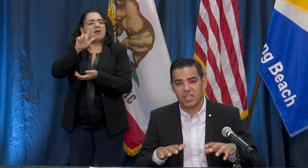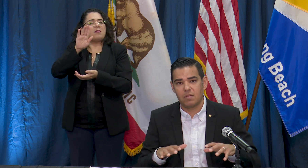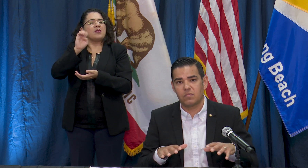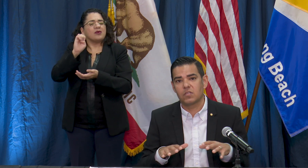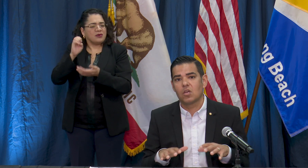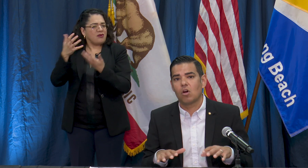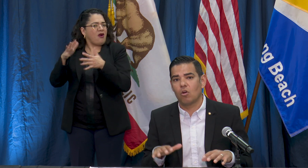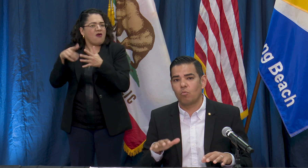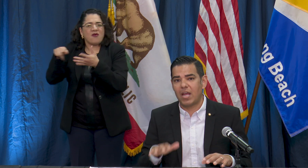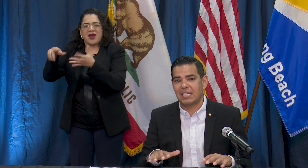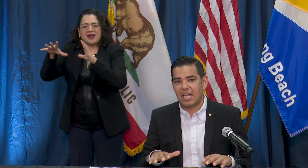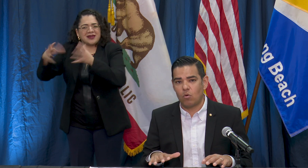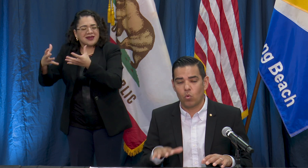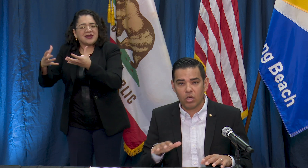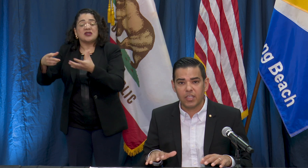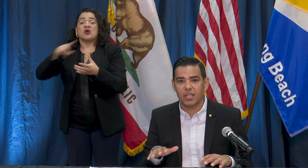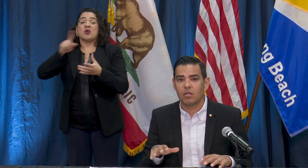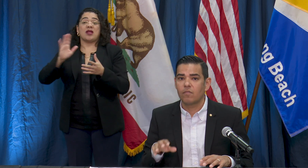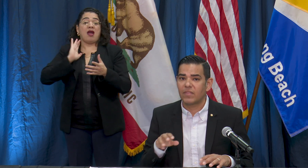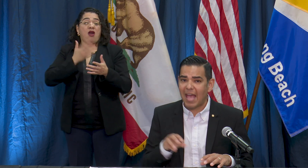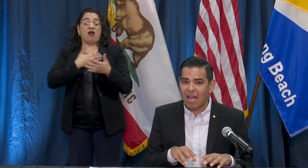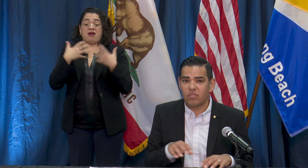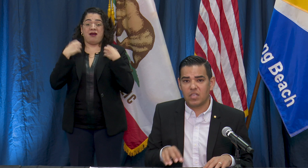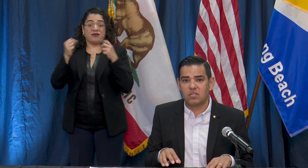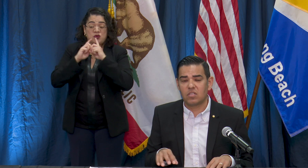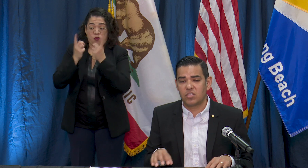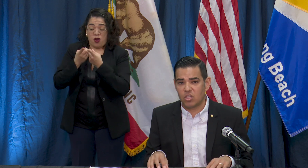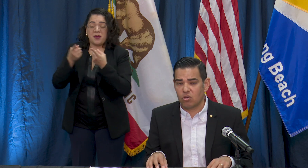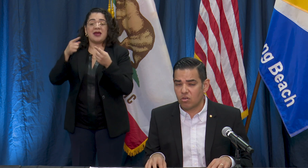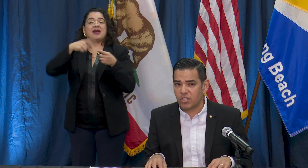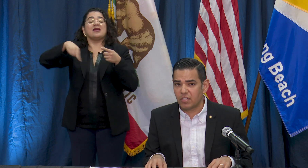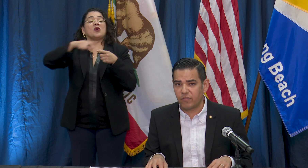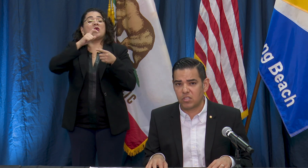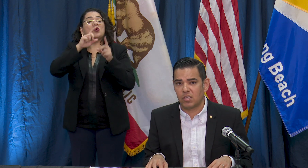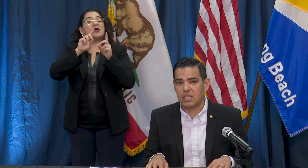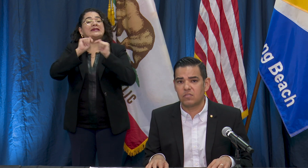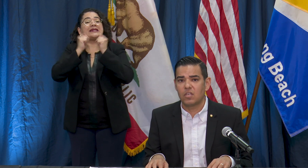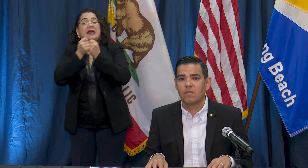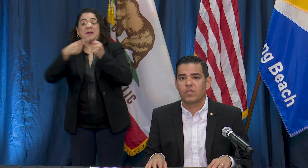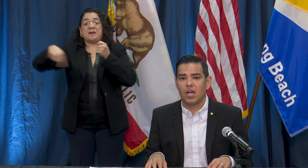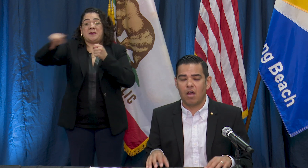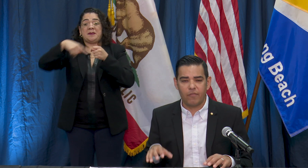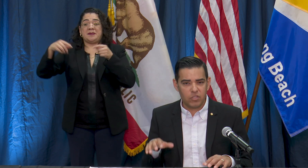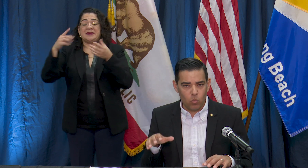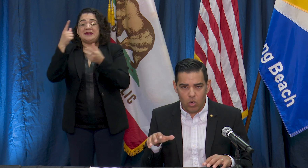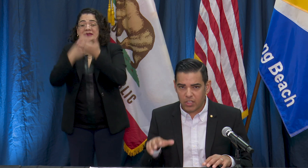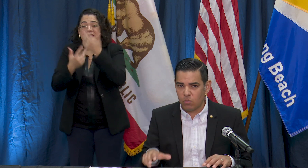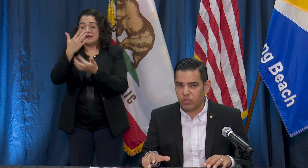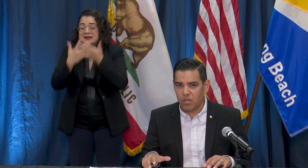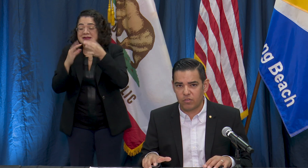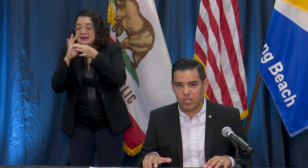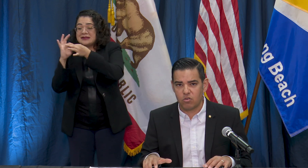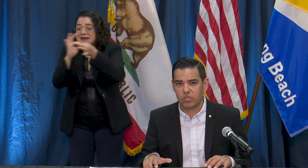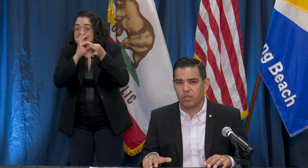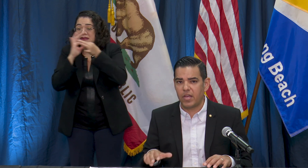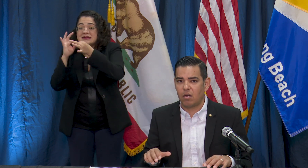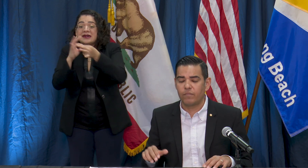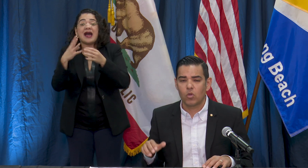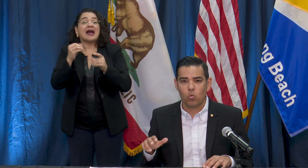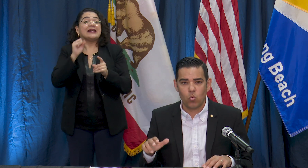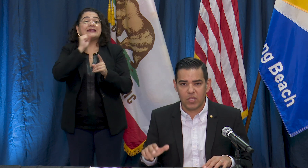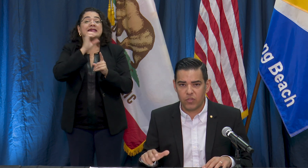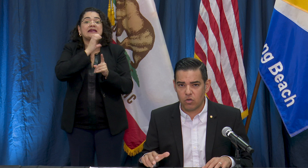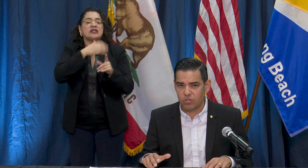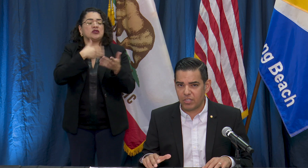of our teams are right now working at these senior nursing facilities, obviously working with the other seniors that are